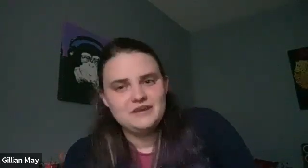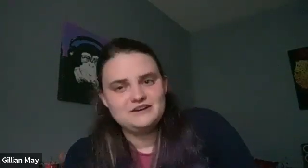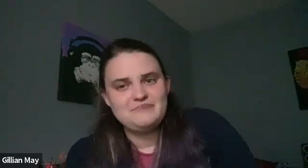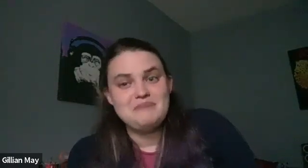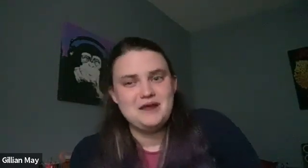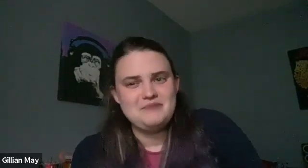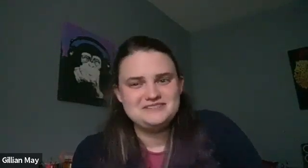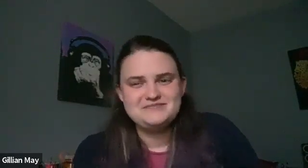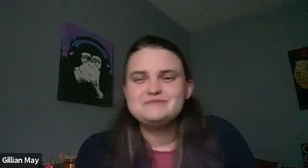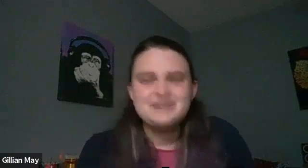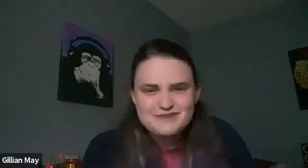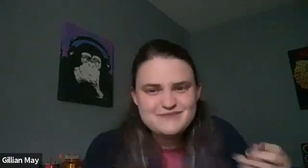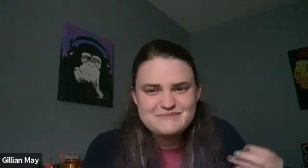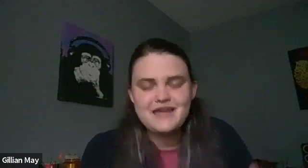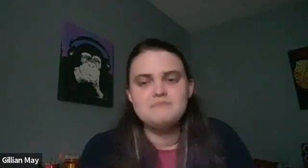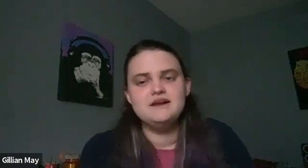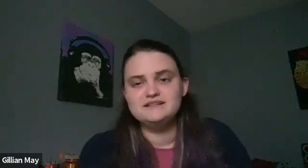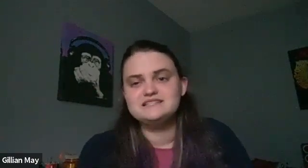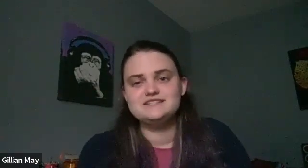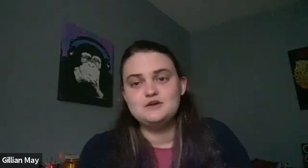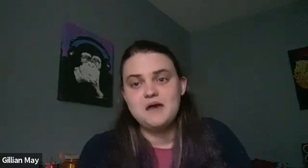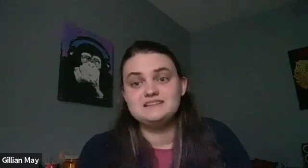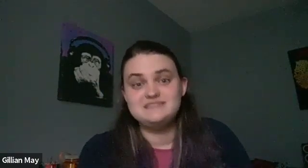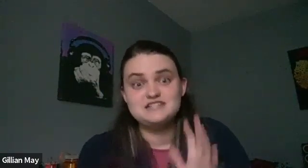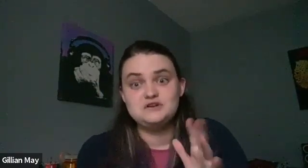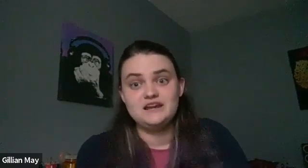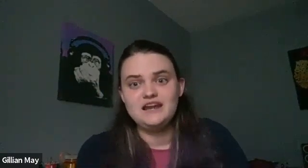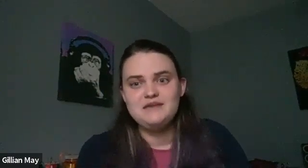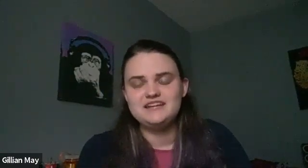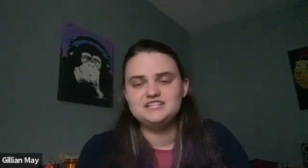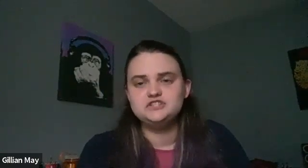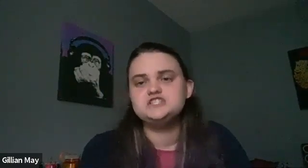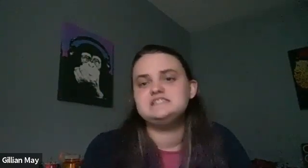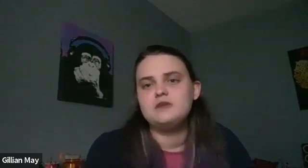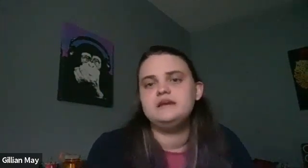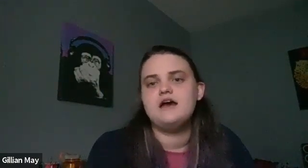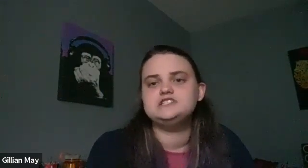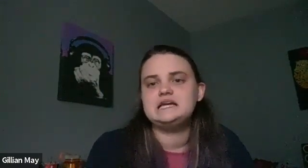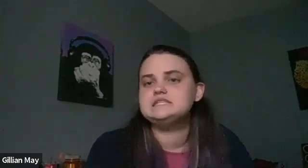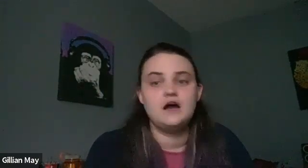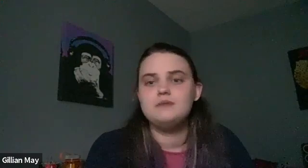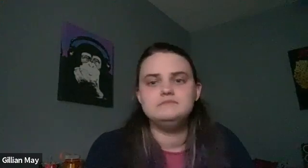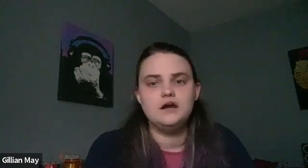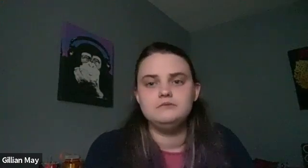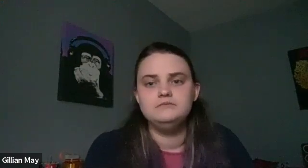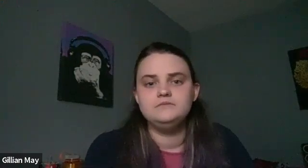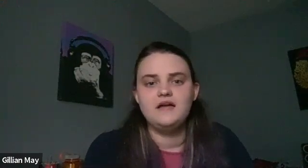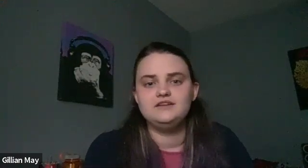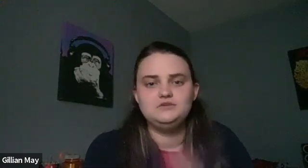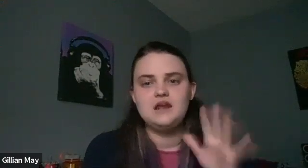Meredith by Mare sometimes. I'm like, yeah, Mare. And Maris gets so mad because that is her nickname. And she'll just stare me down. And she's like, stop. No, like we can't